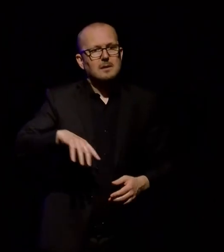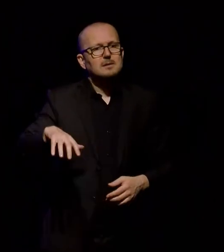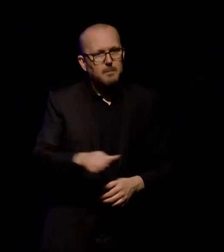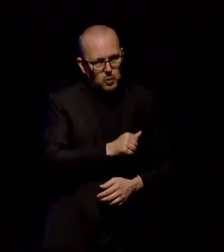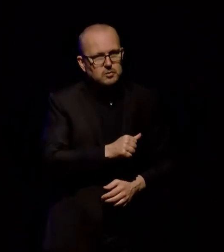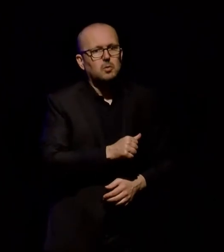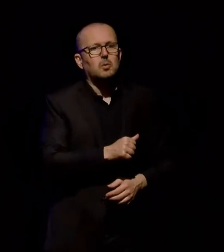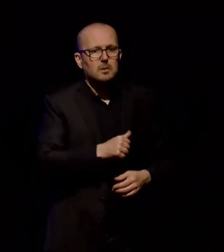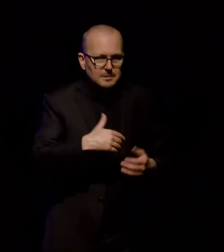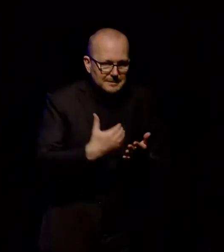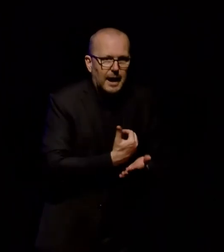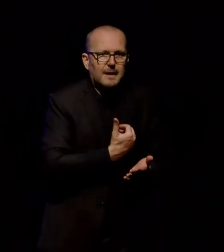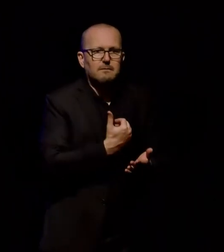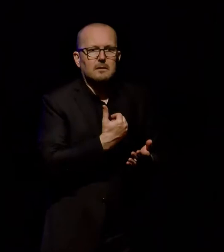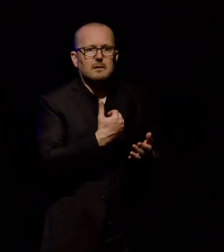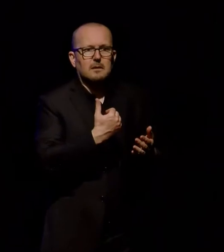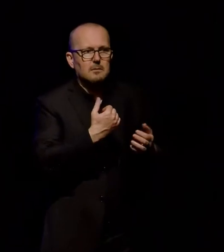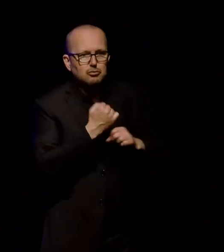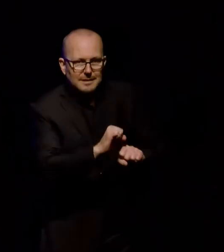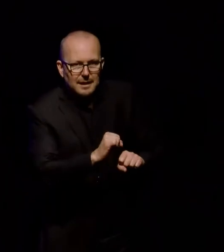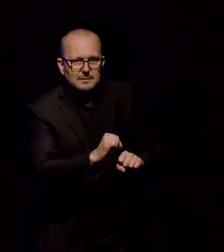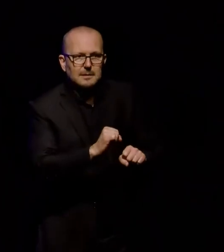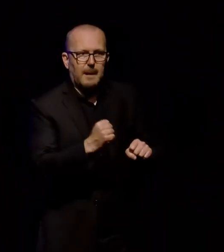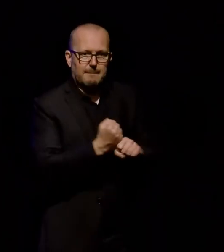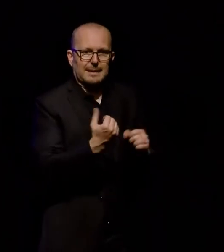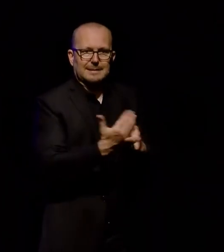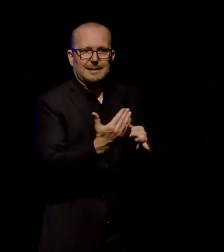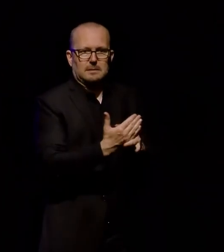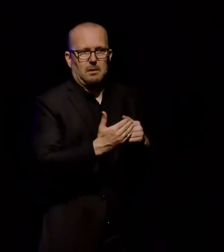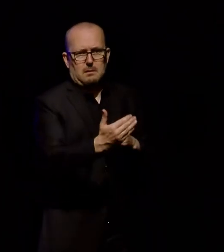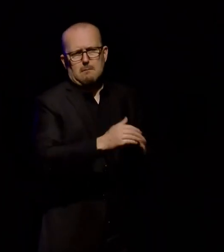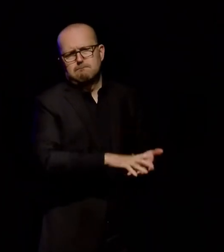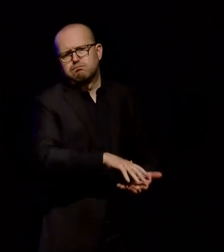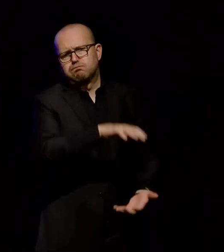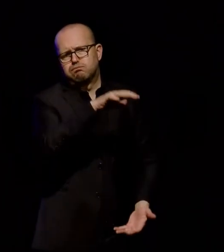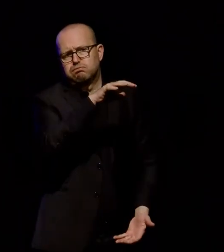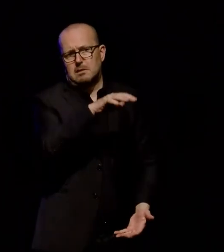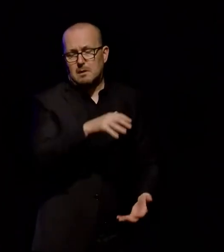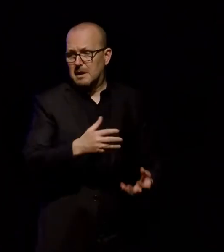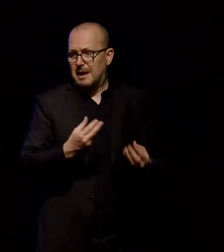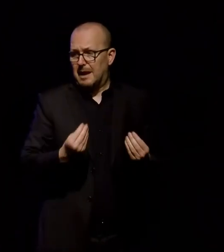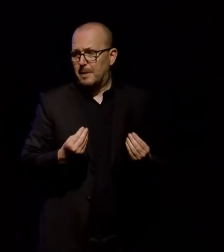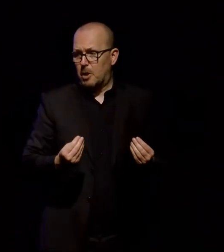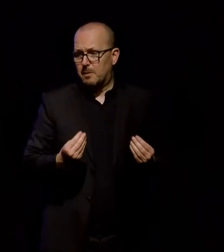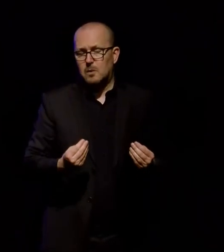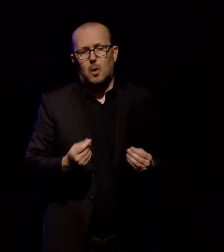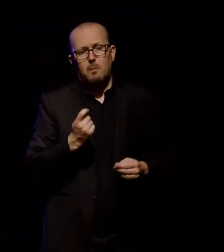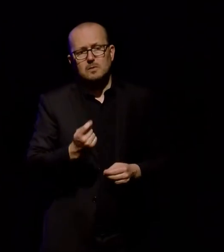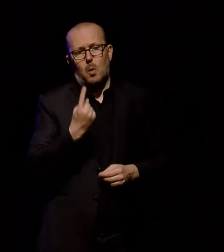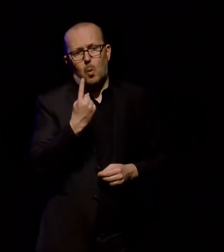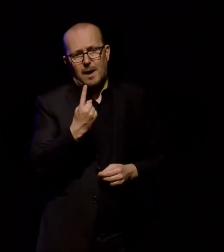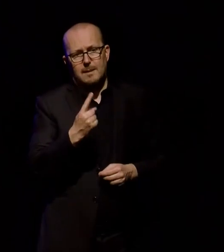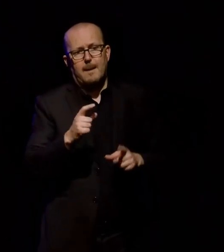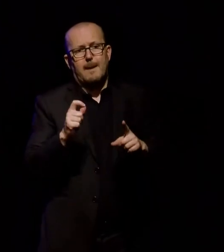preserve, protect, and make accessible over time. Currently, we are caring for around 1 petabyte of data. With our